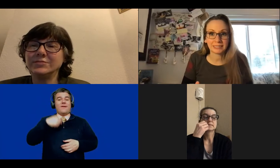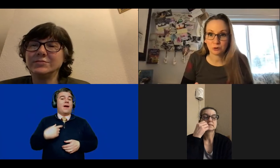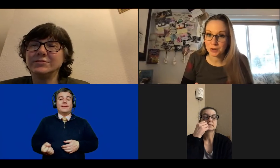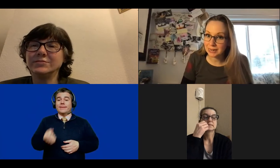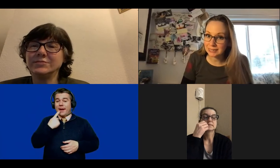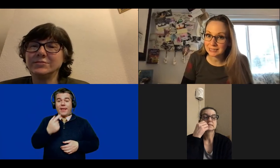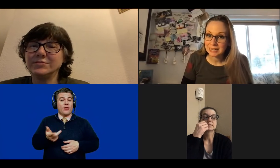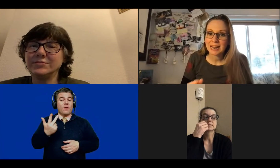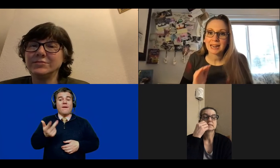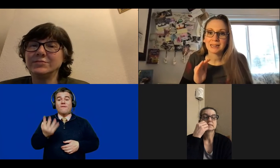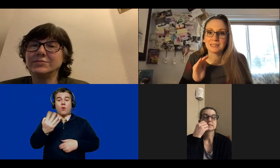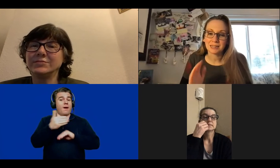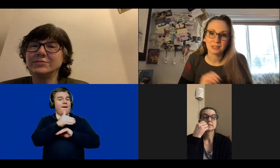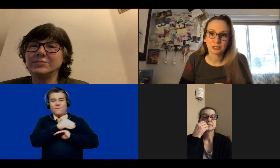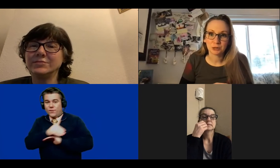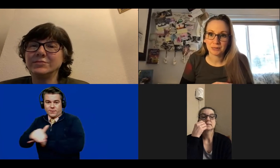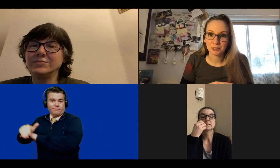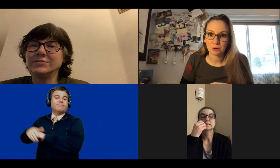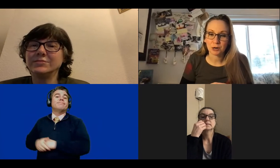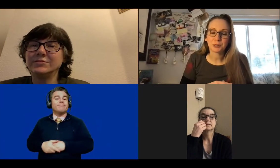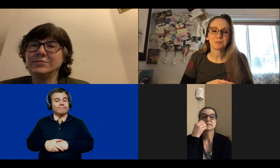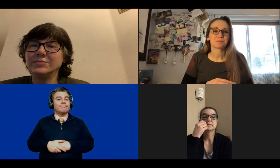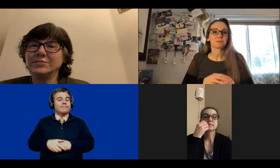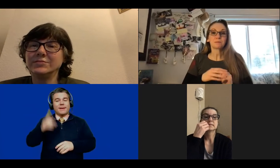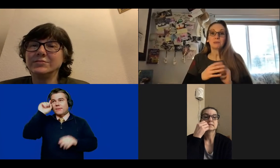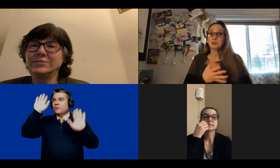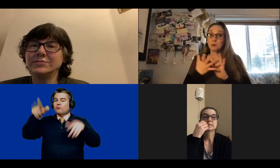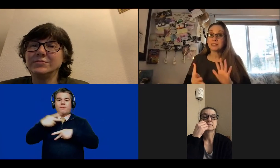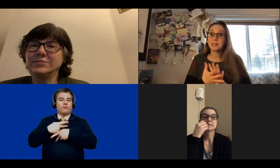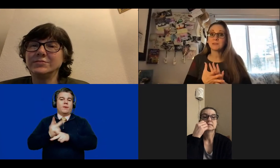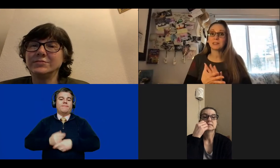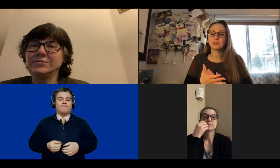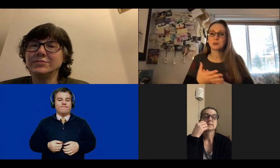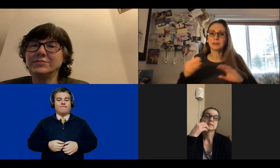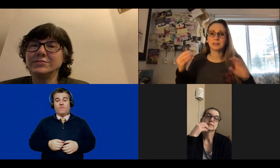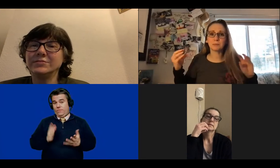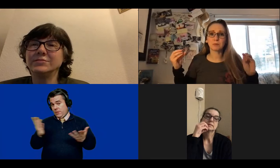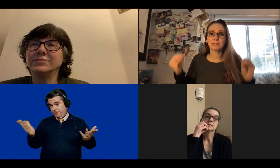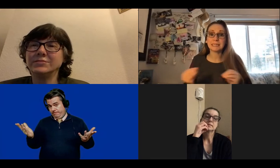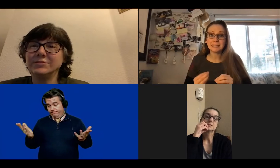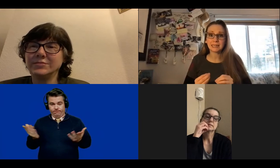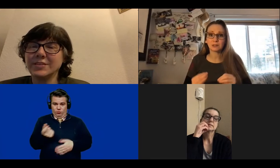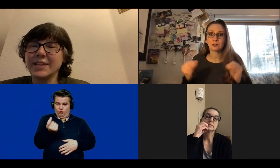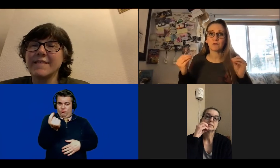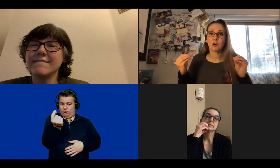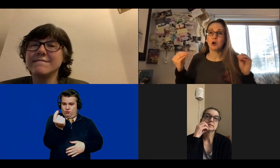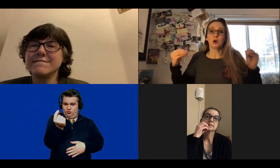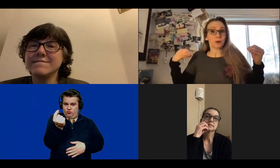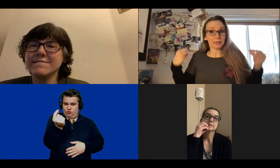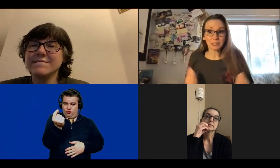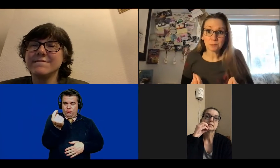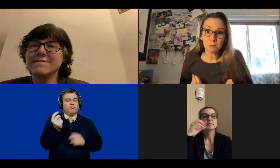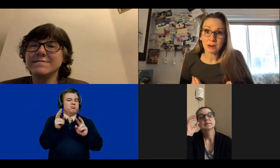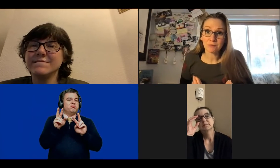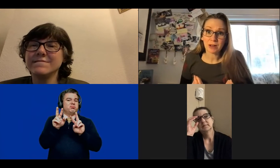every single night, and I think it's an amazing product. So we're going to dive into a little bit more details of